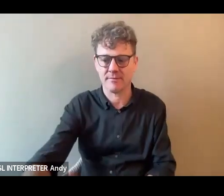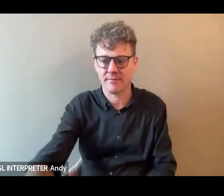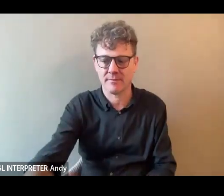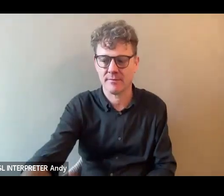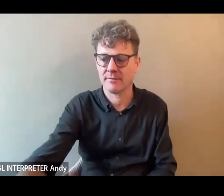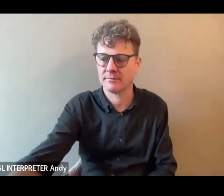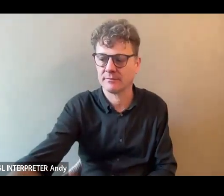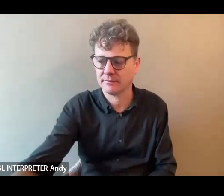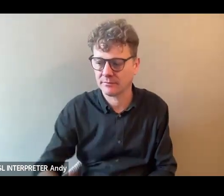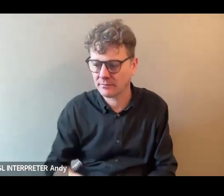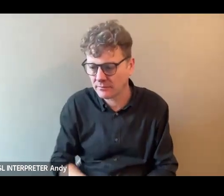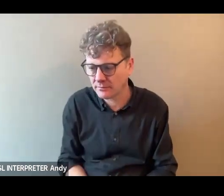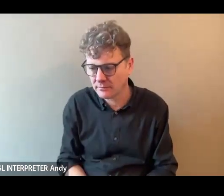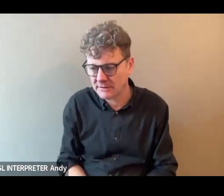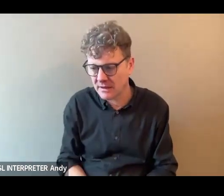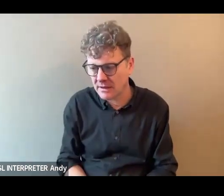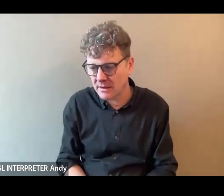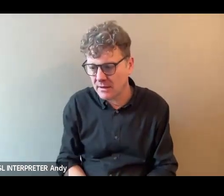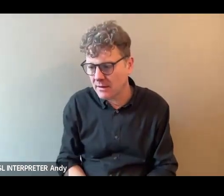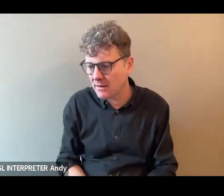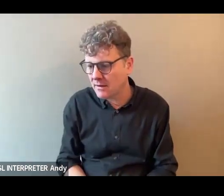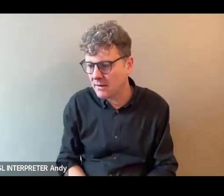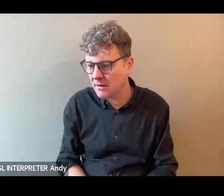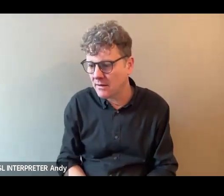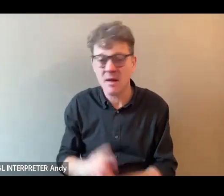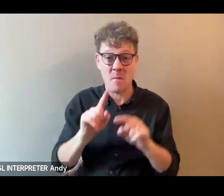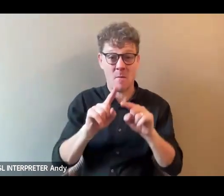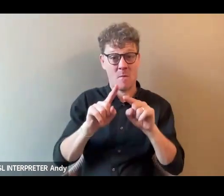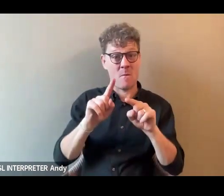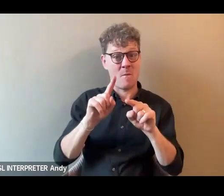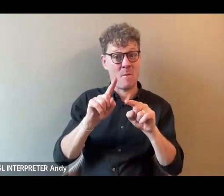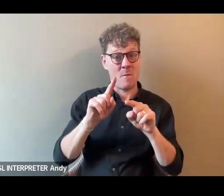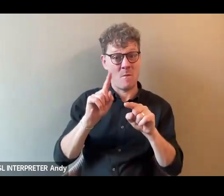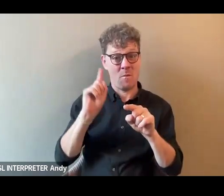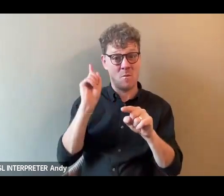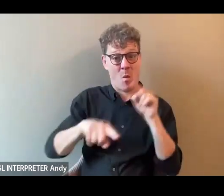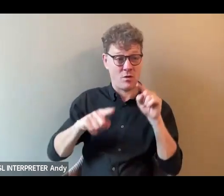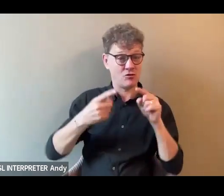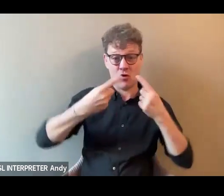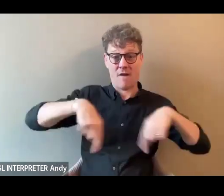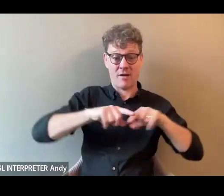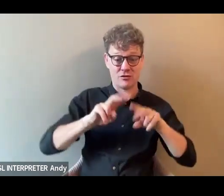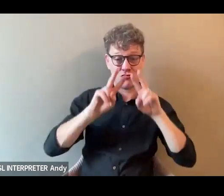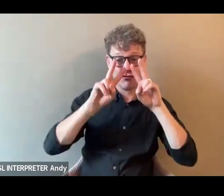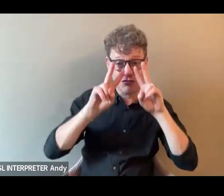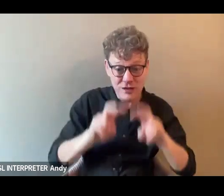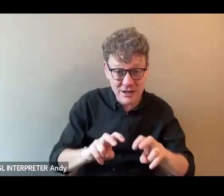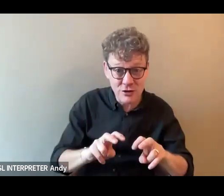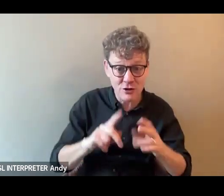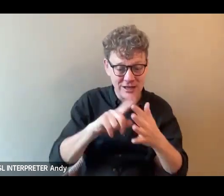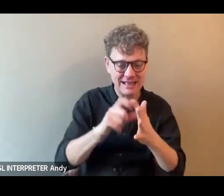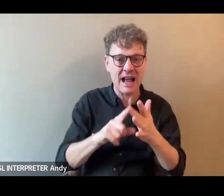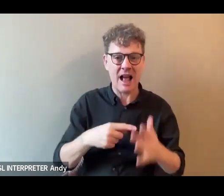that probably most of us that do this kind of research come from the groups of people that we are trying to change the